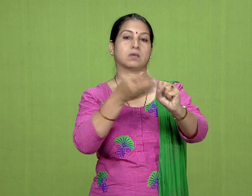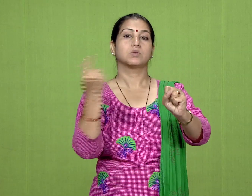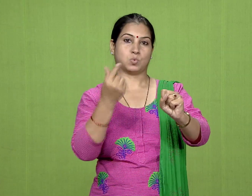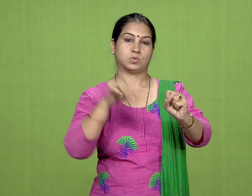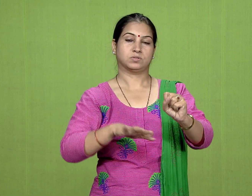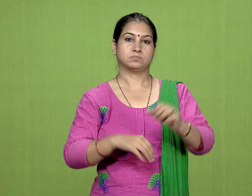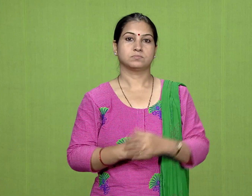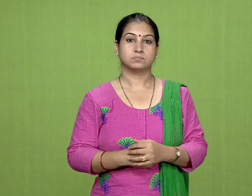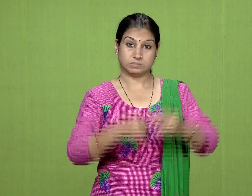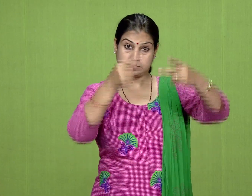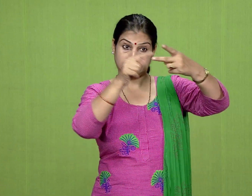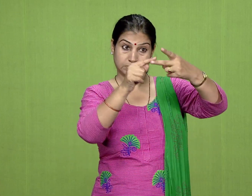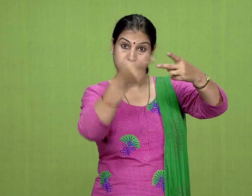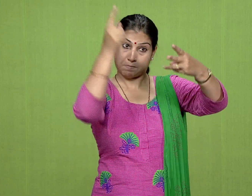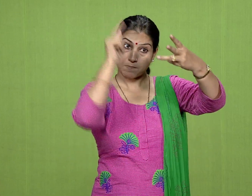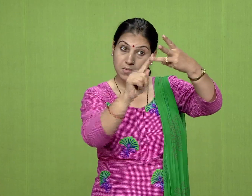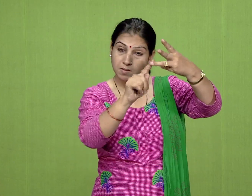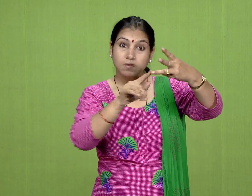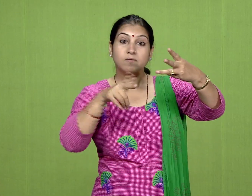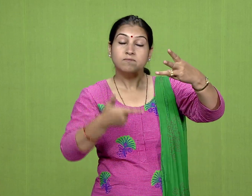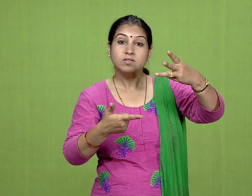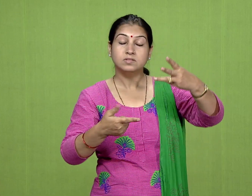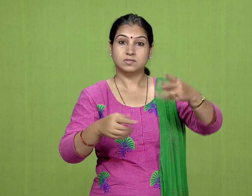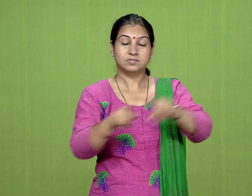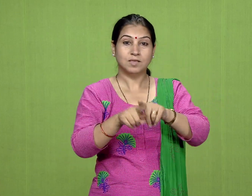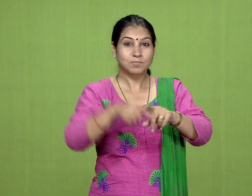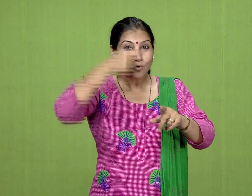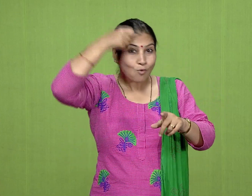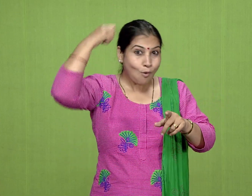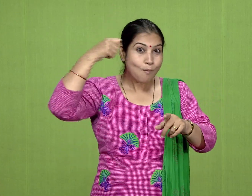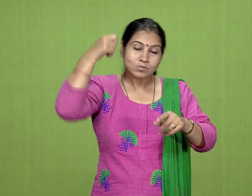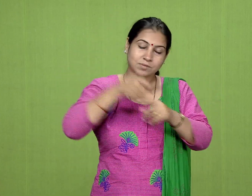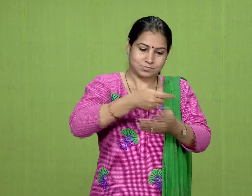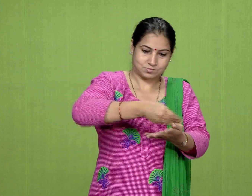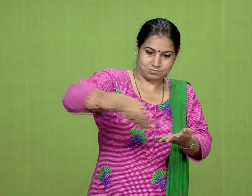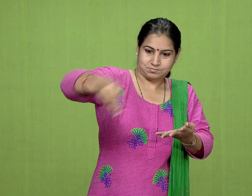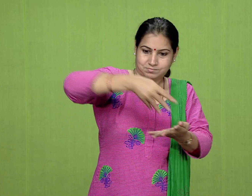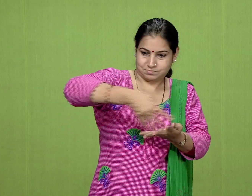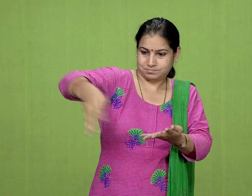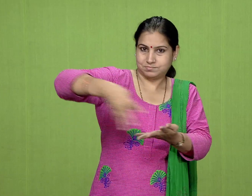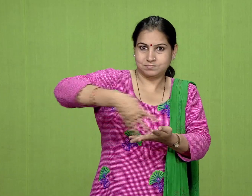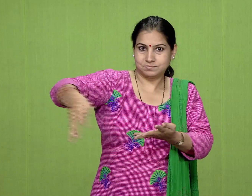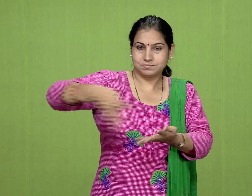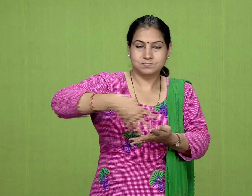The carded slivers are combed to separate long and short